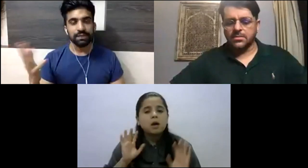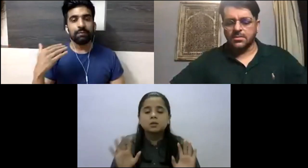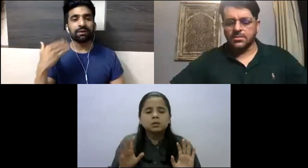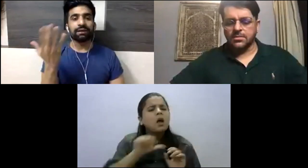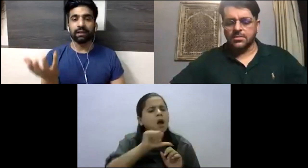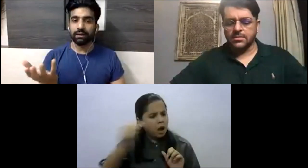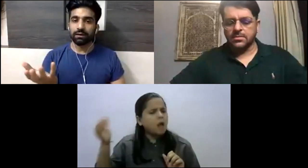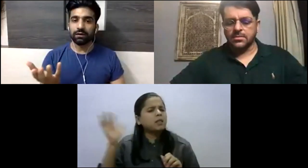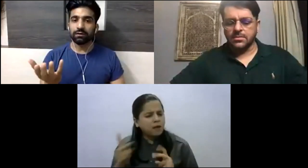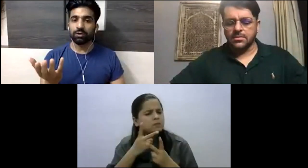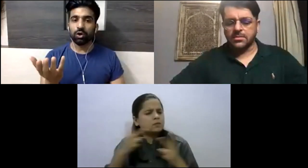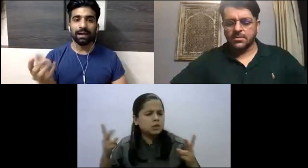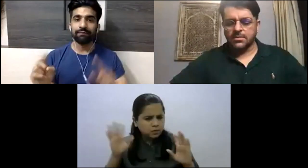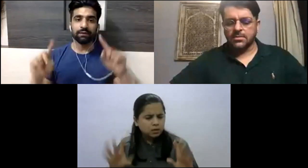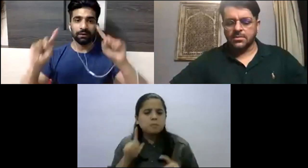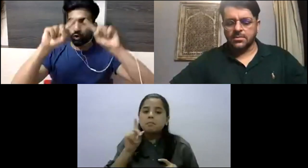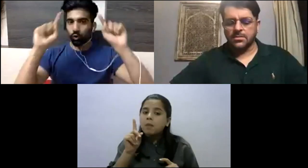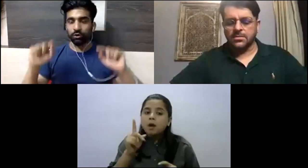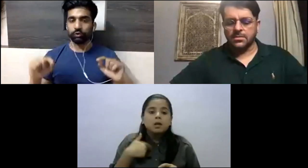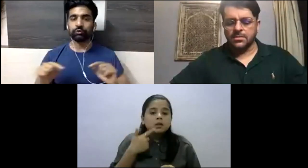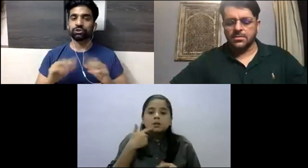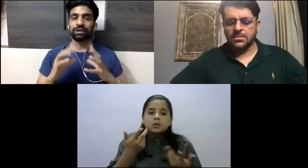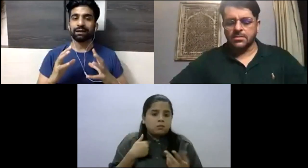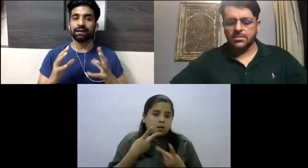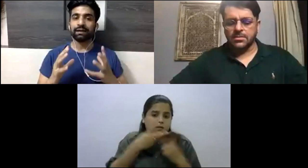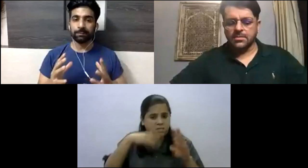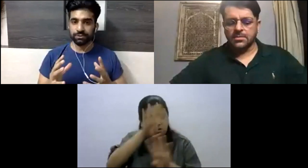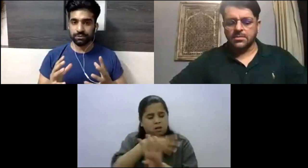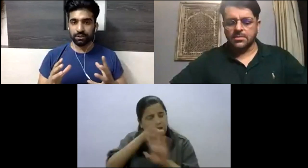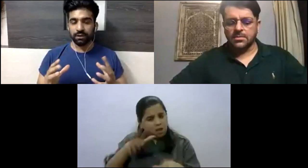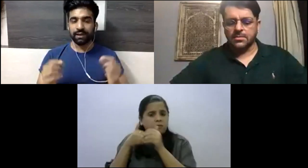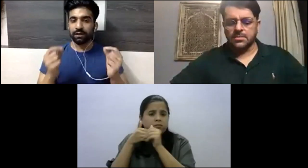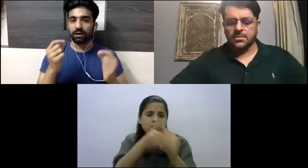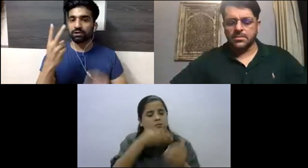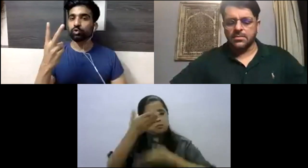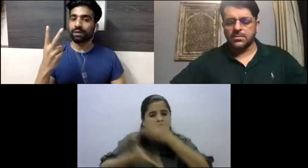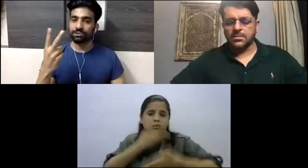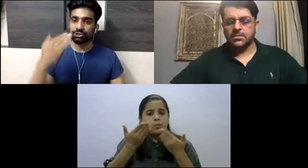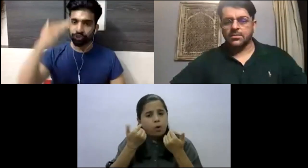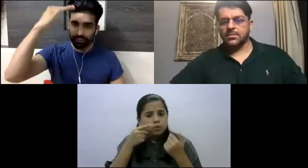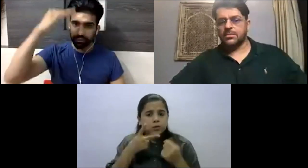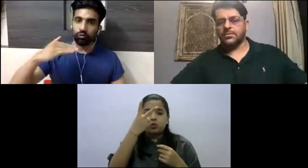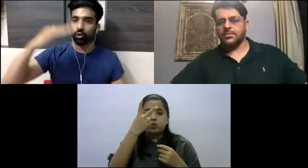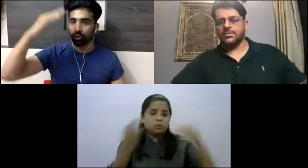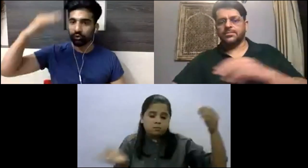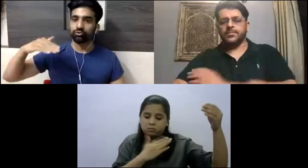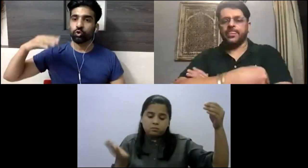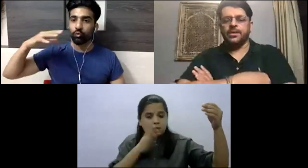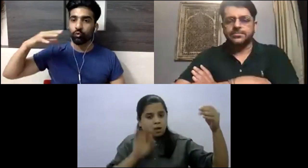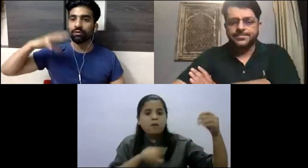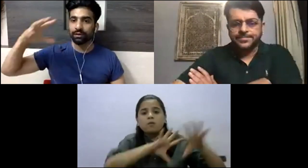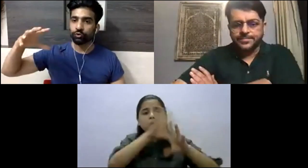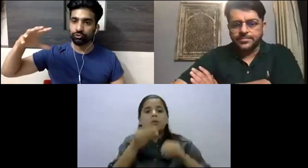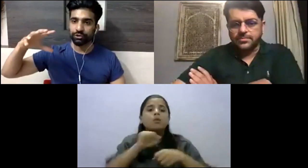others, but then again, doc, I have a whole nutrition guideline tips, like a two-pager sheet for all the new